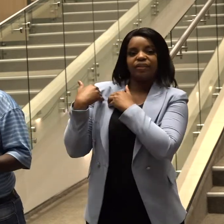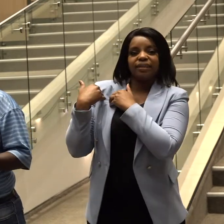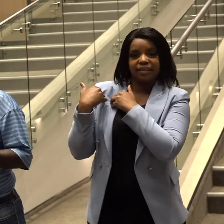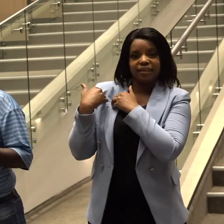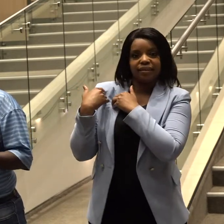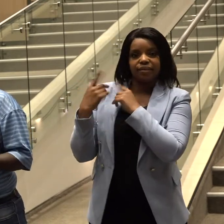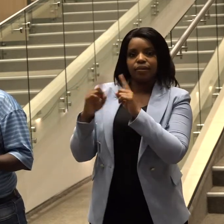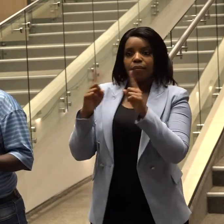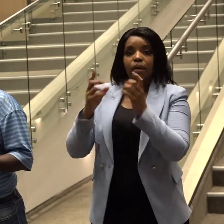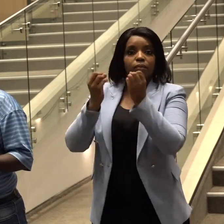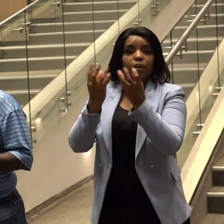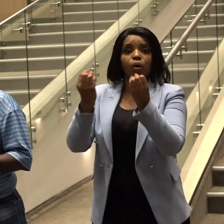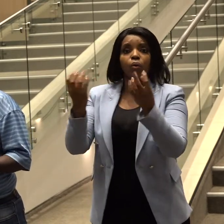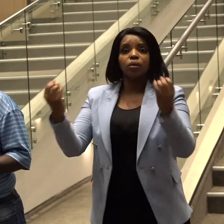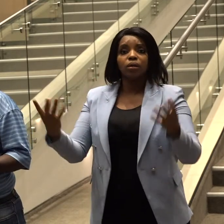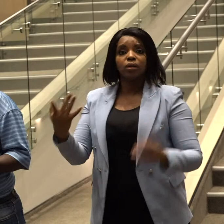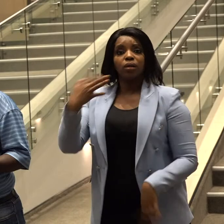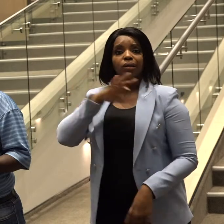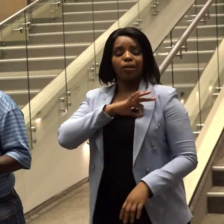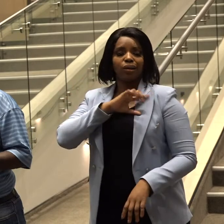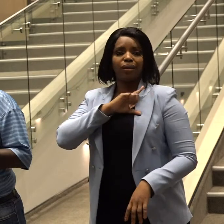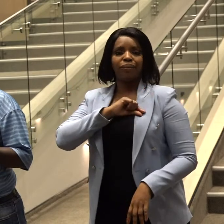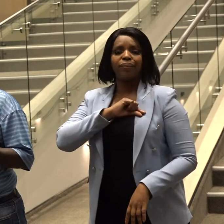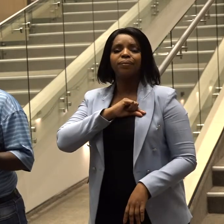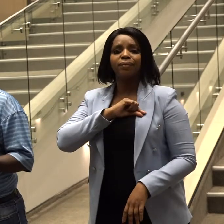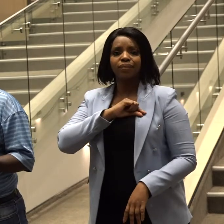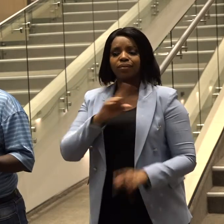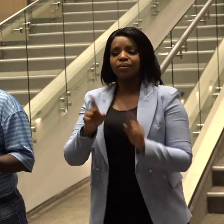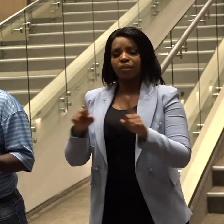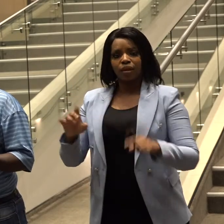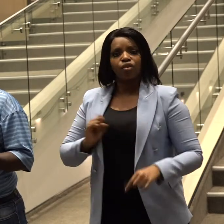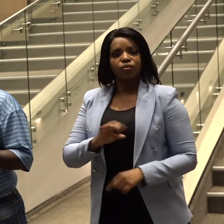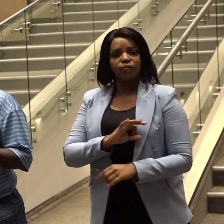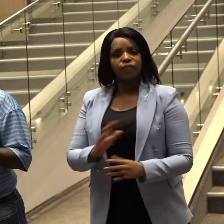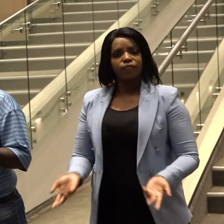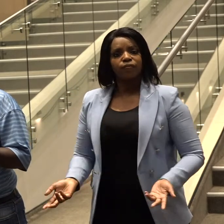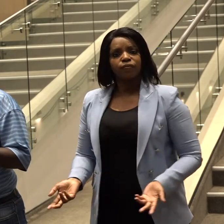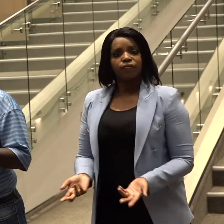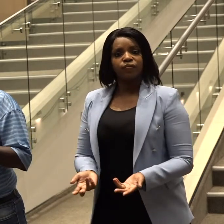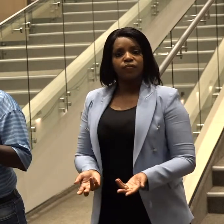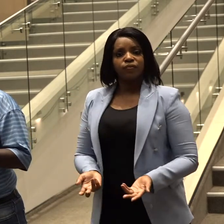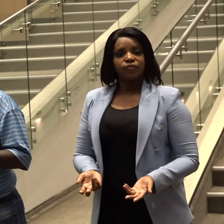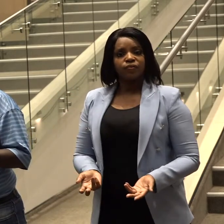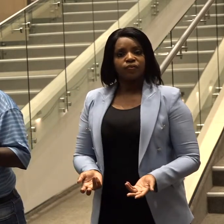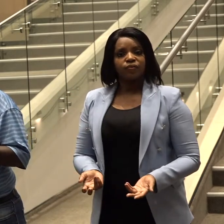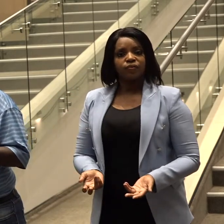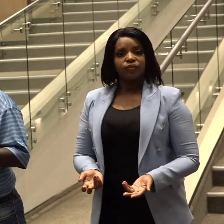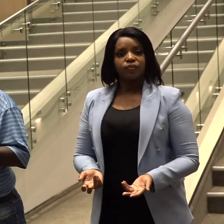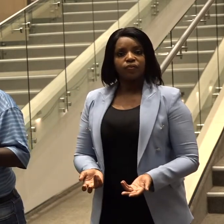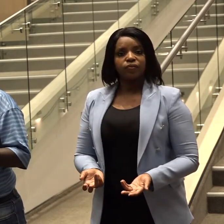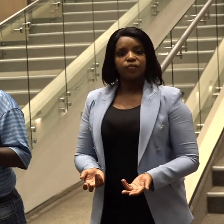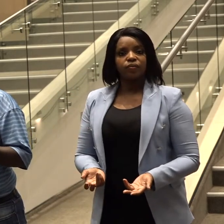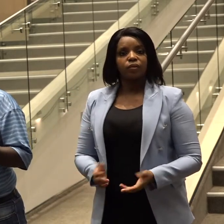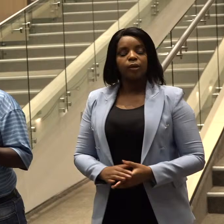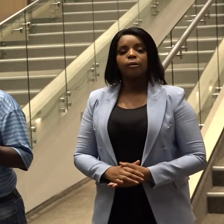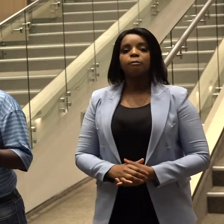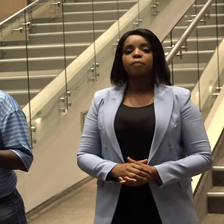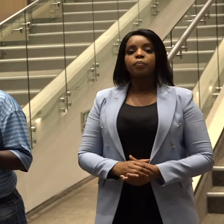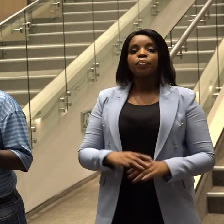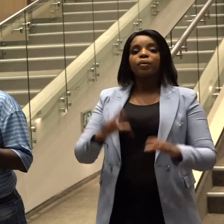they are underpaying they are employees uh there isn't there is